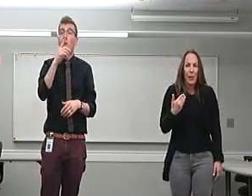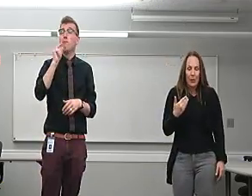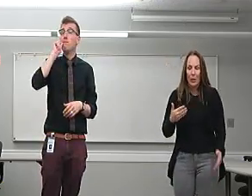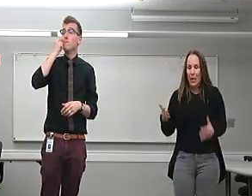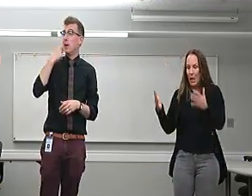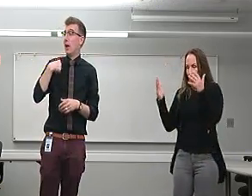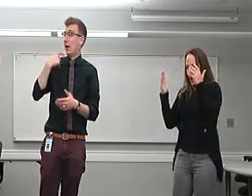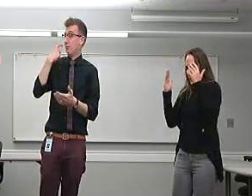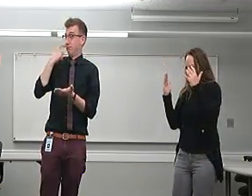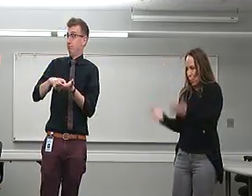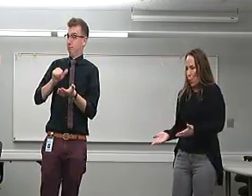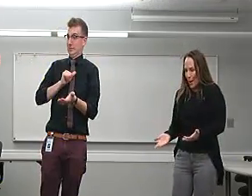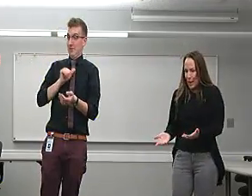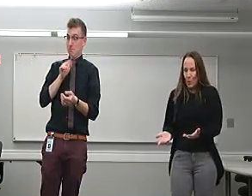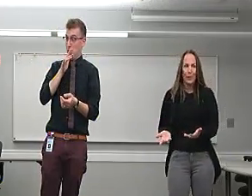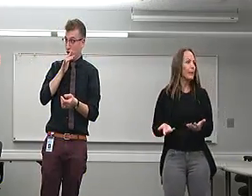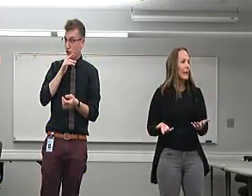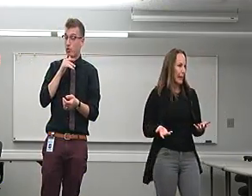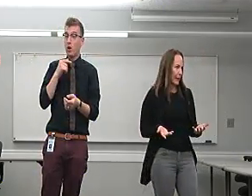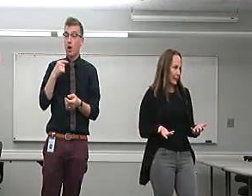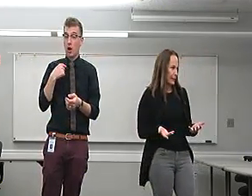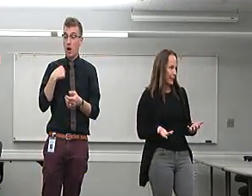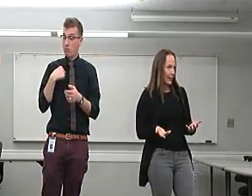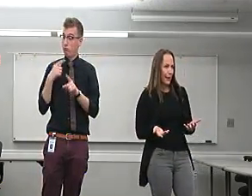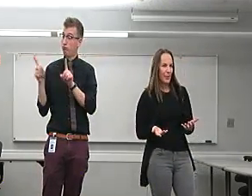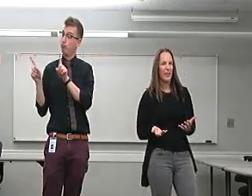is when I'm with Leah. I mean,